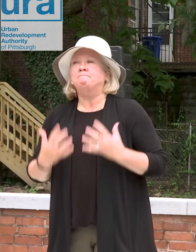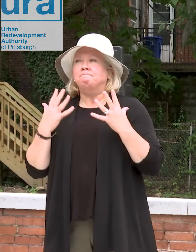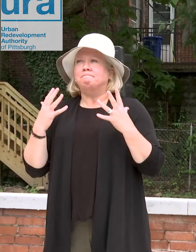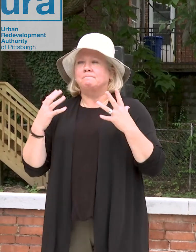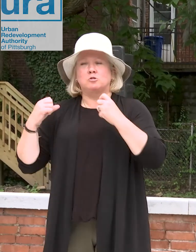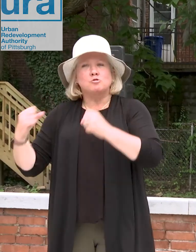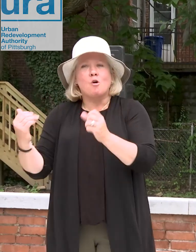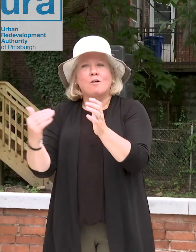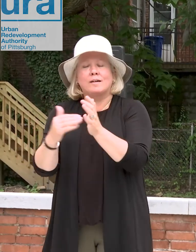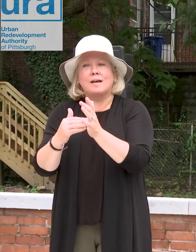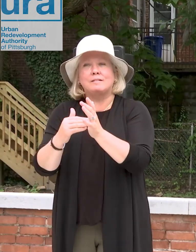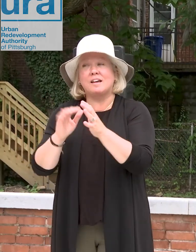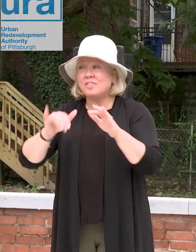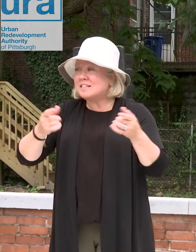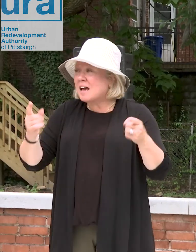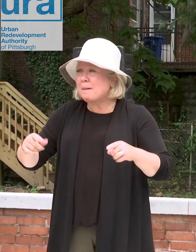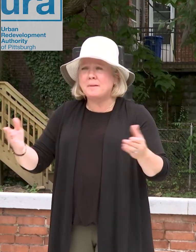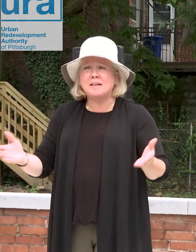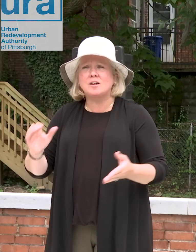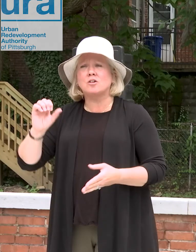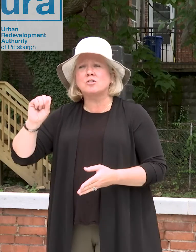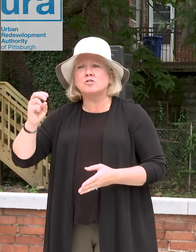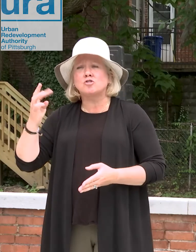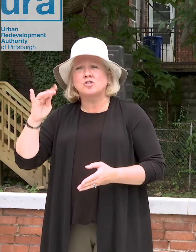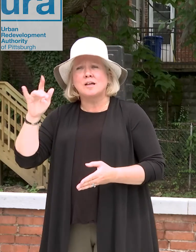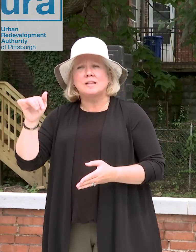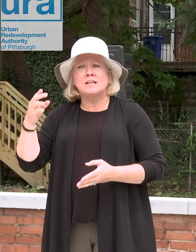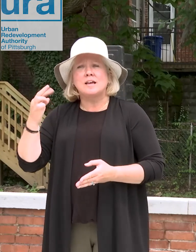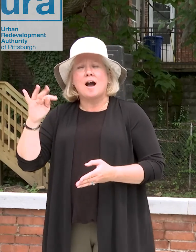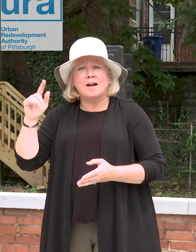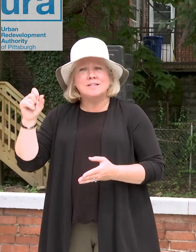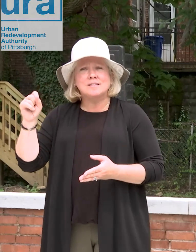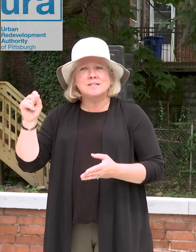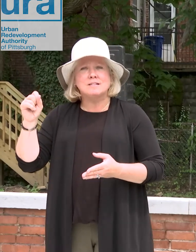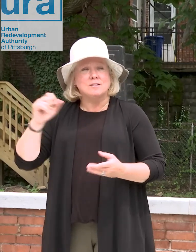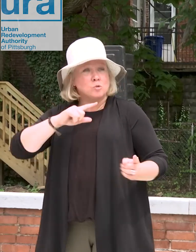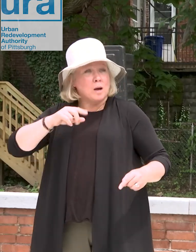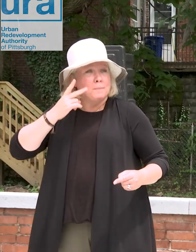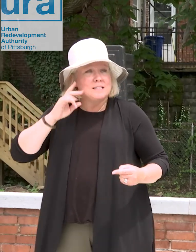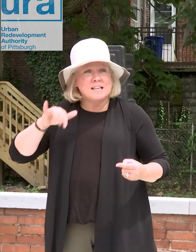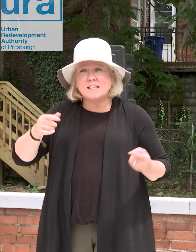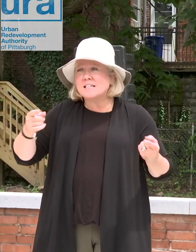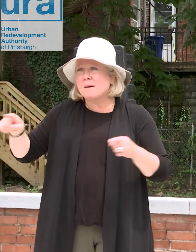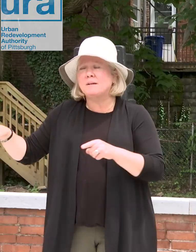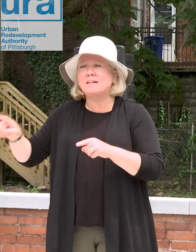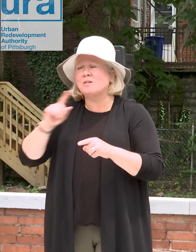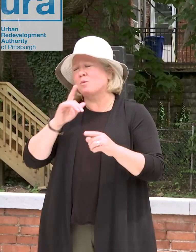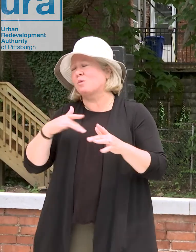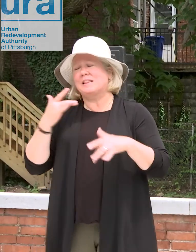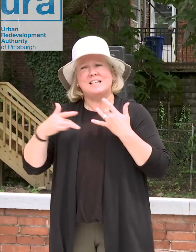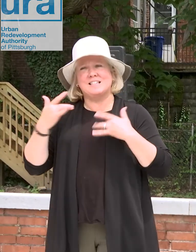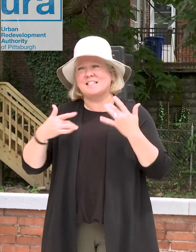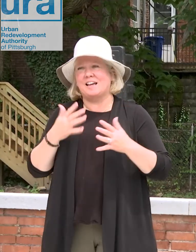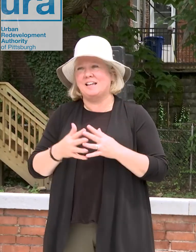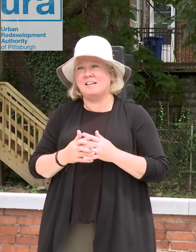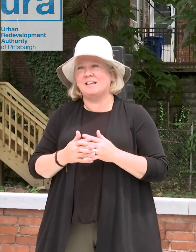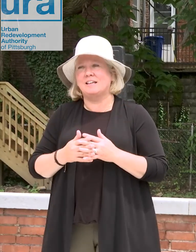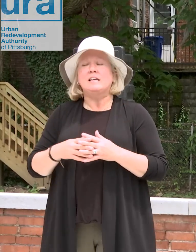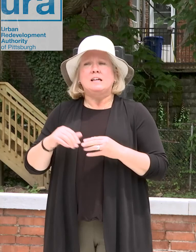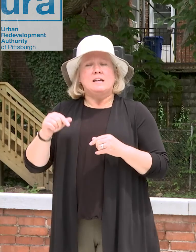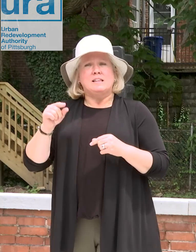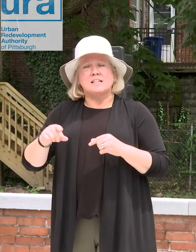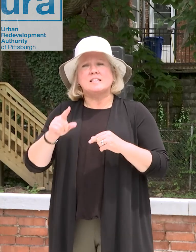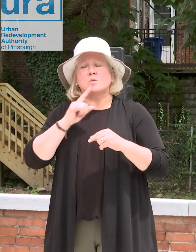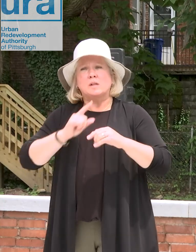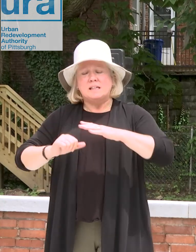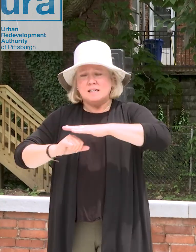Heights. And I think, coming out and seeing this happen, it's very, very exciting. It is the basis. It's